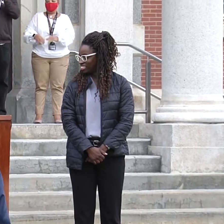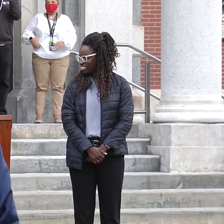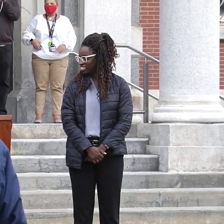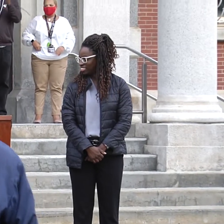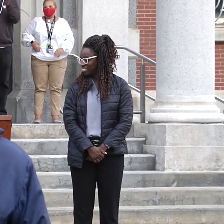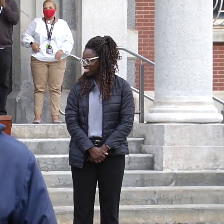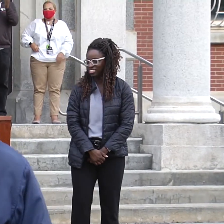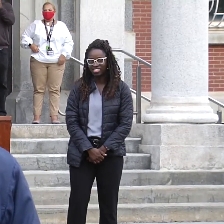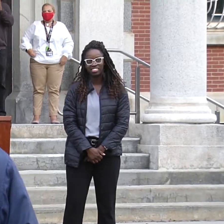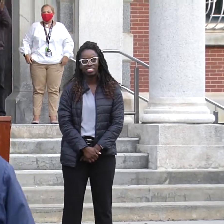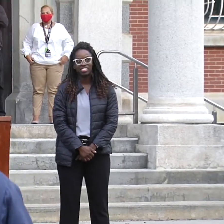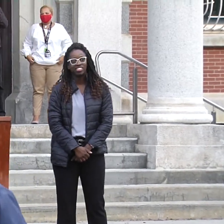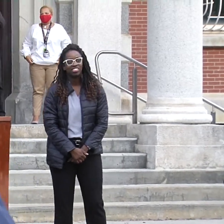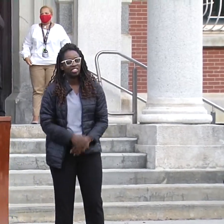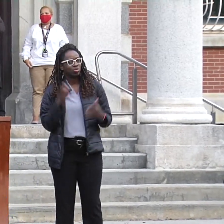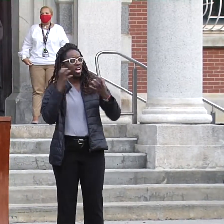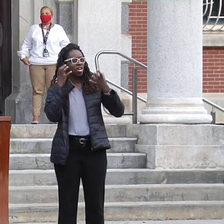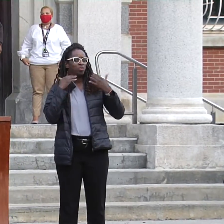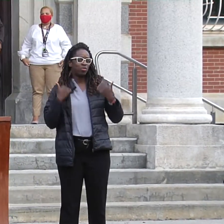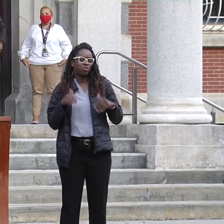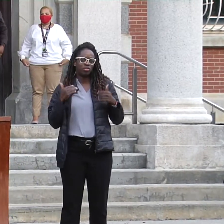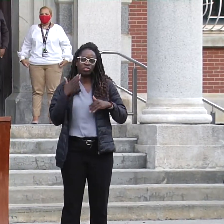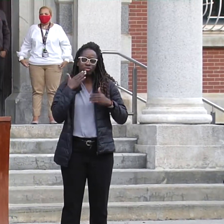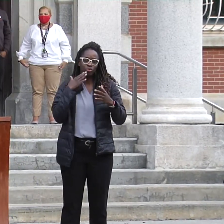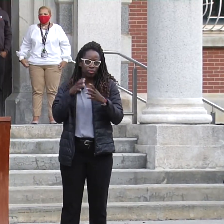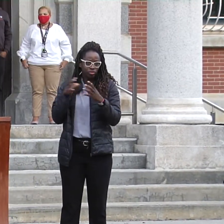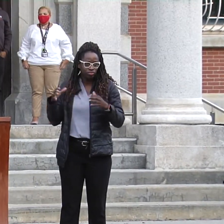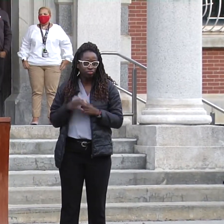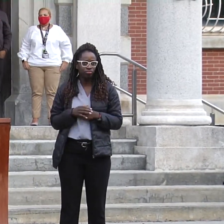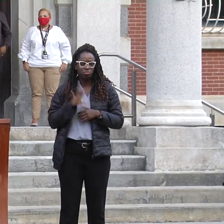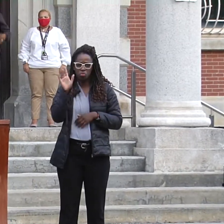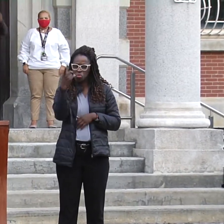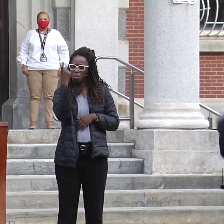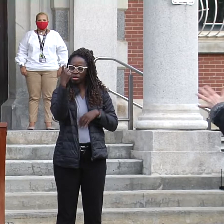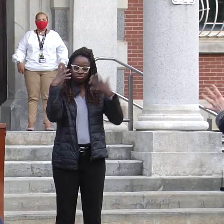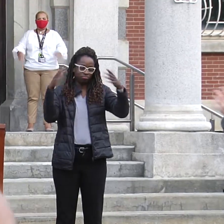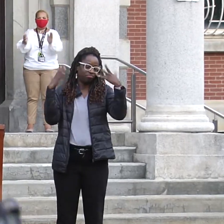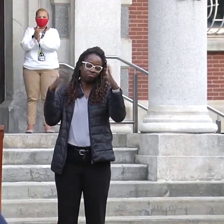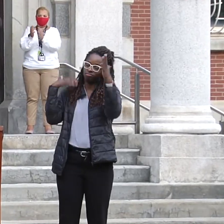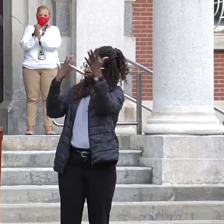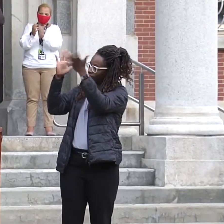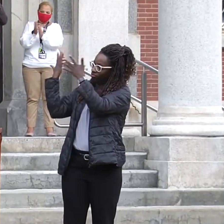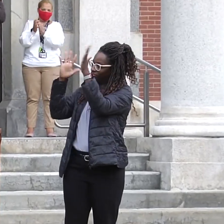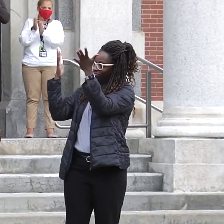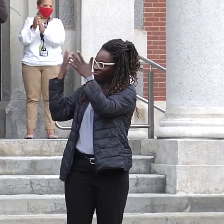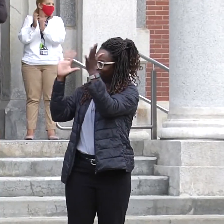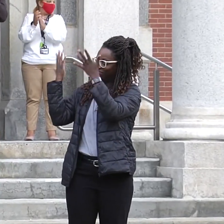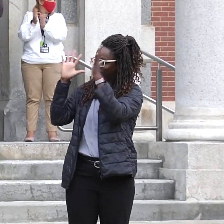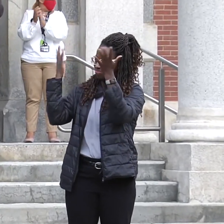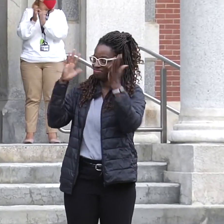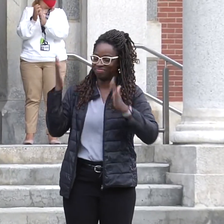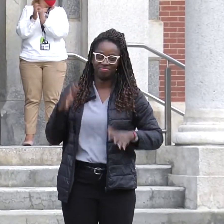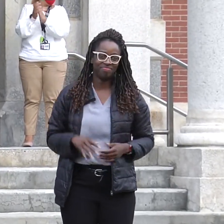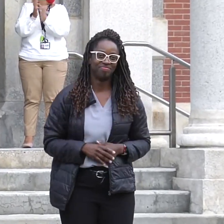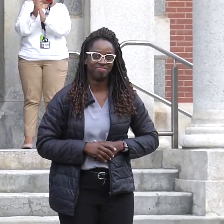Wow, thank you so much. I think just one more round of applause for Lisa Lee. Thank you.